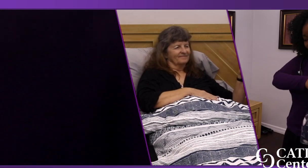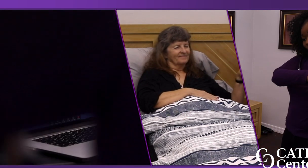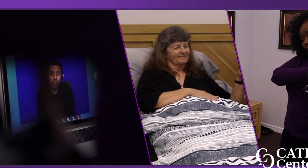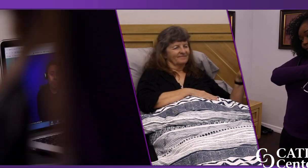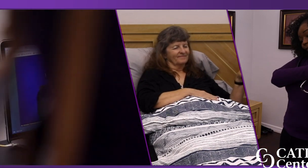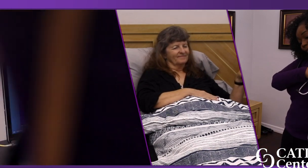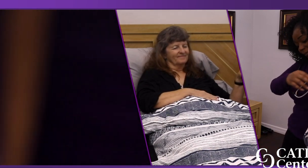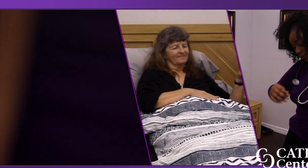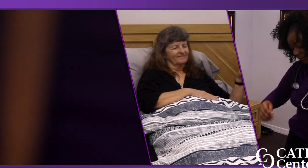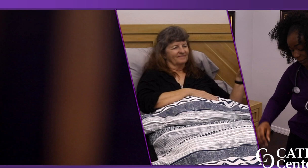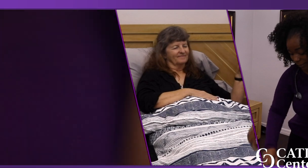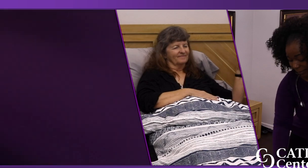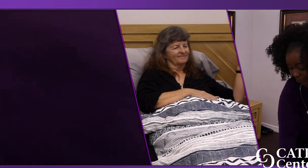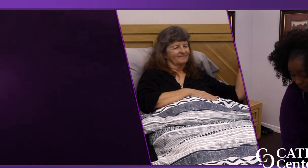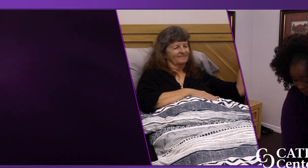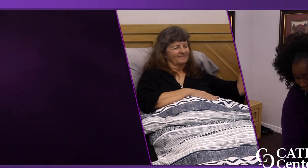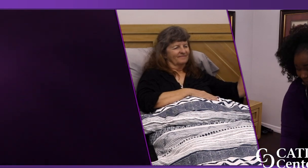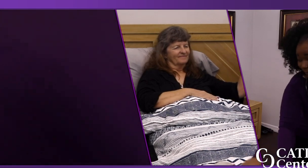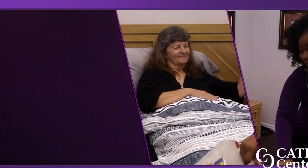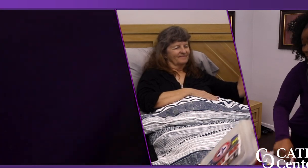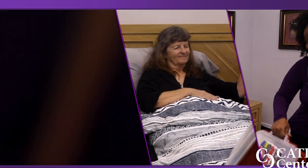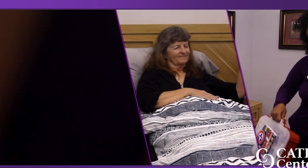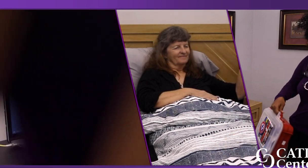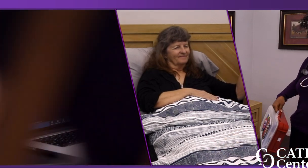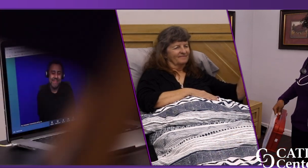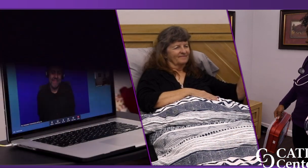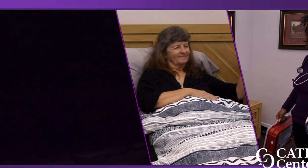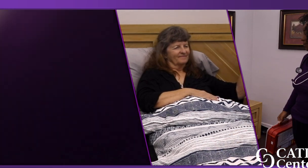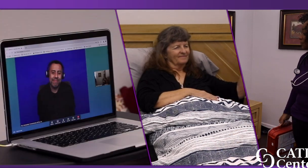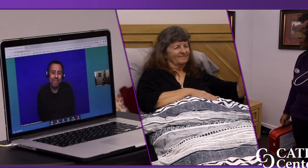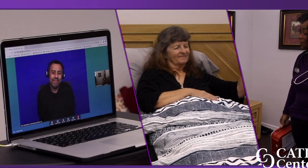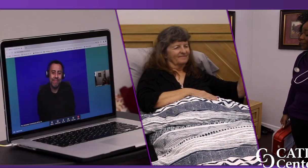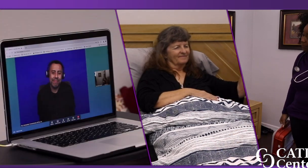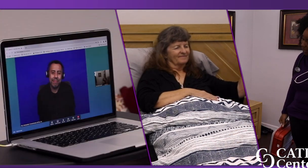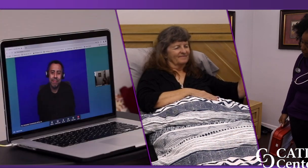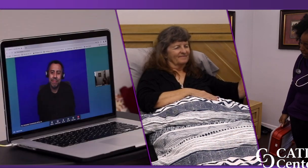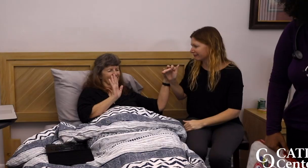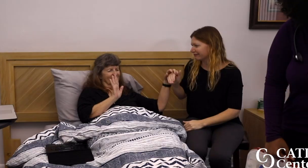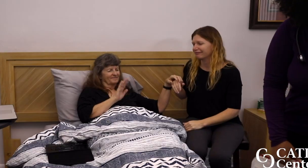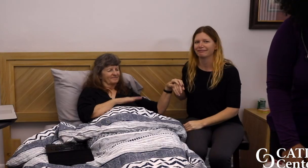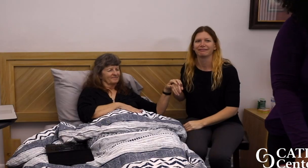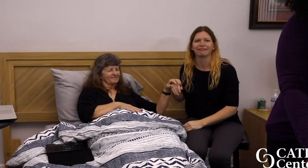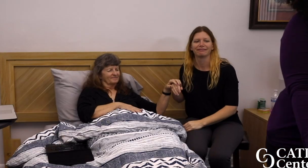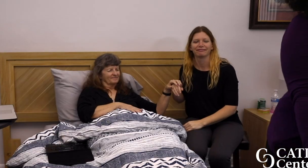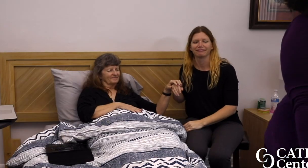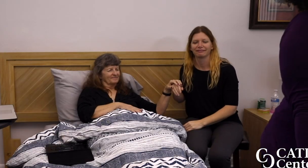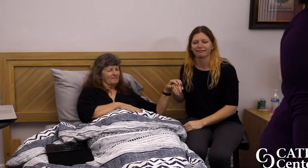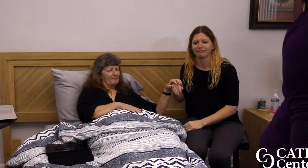All right. Bye-bye.